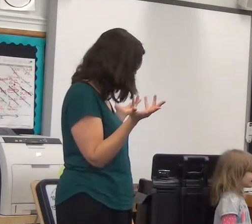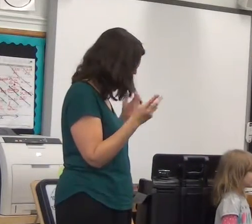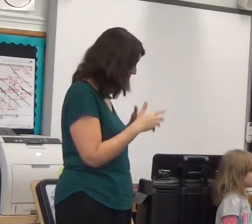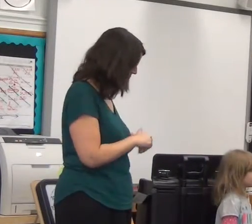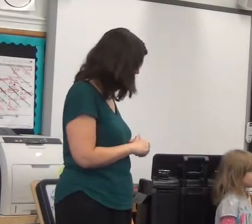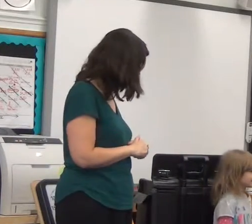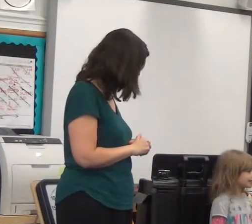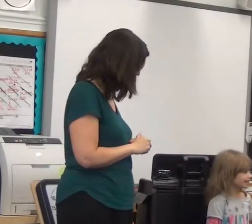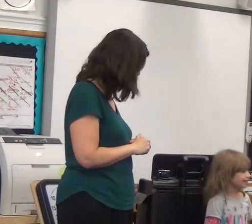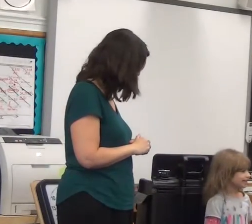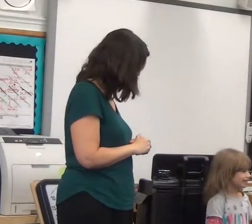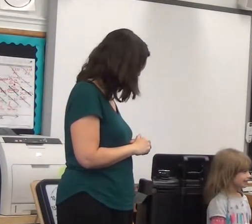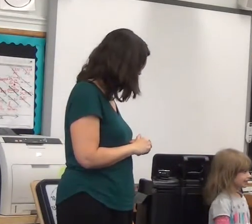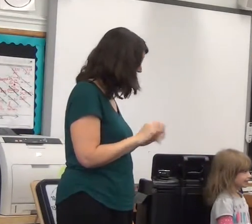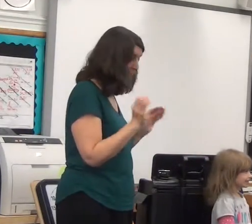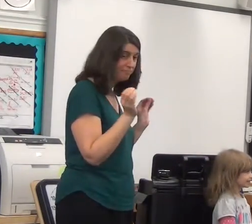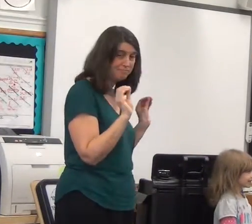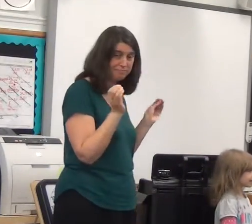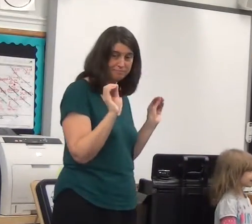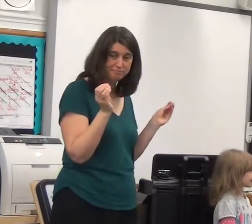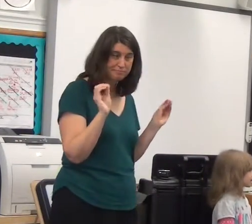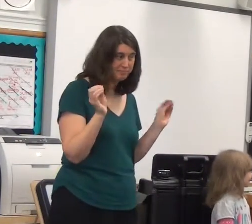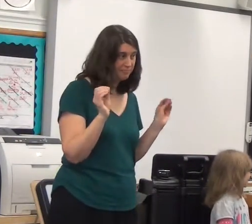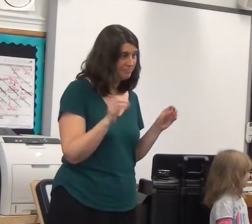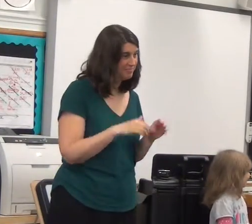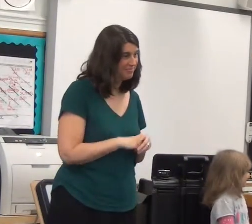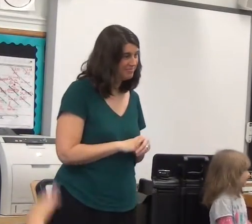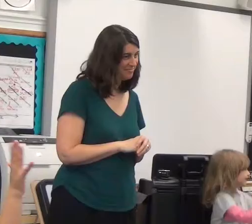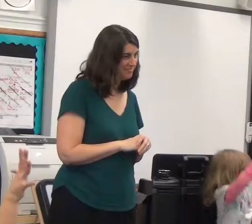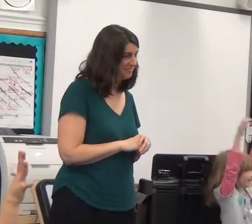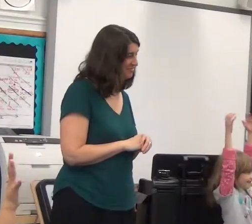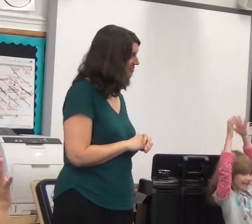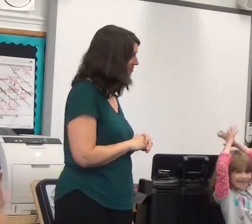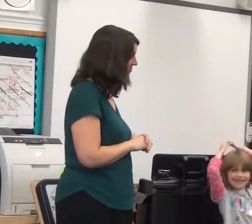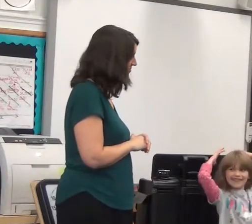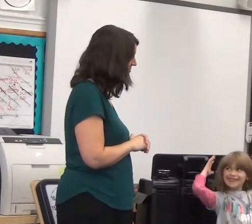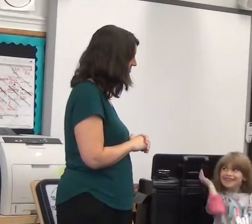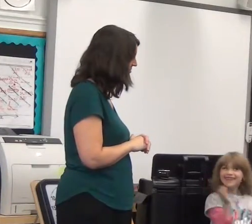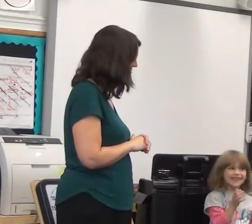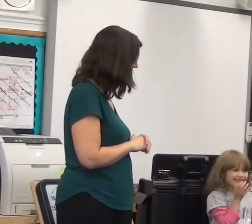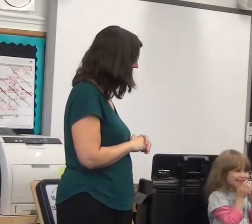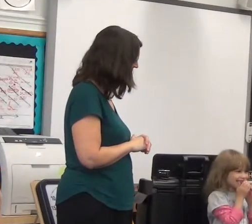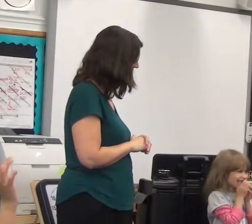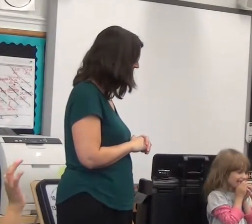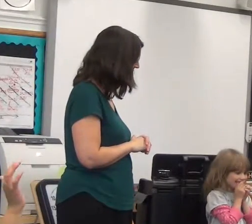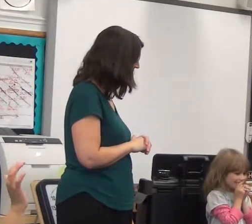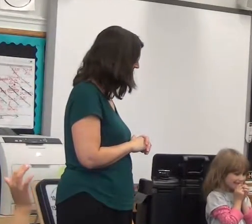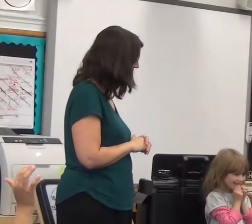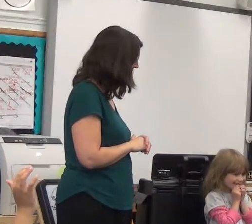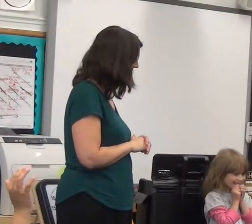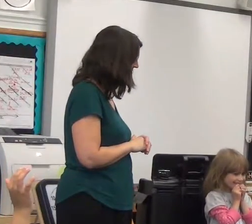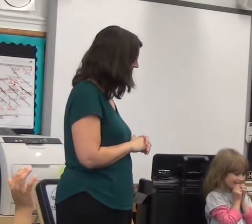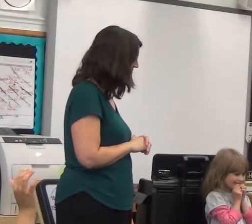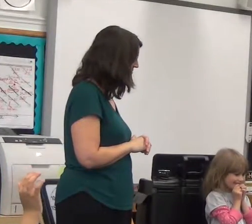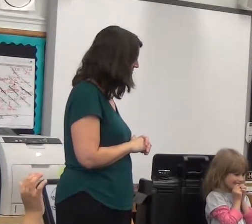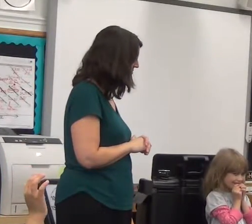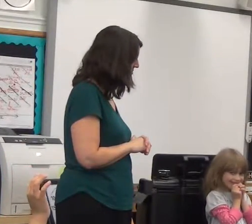There's nothing, right? Yeah. Nothing inside there. All right. Oh, I almost forgot. I also have...